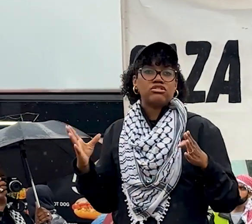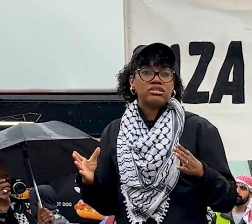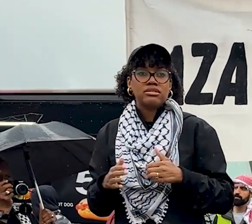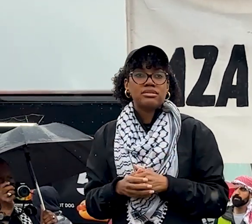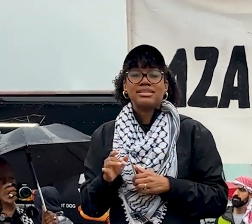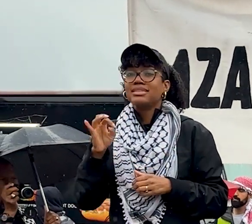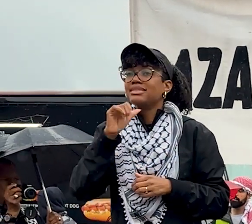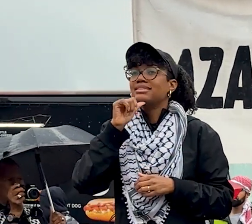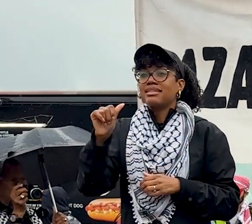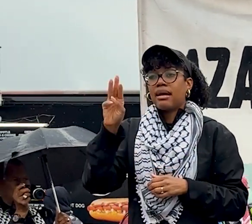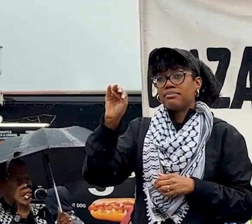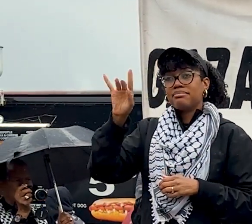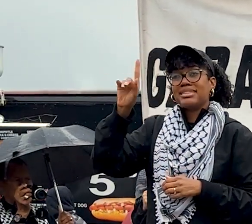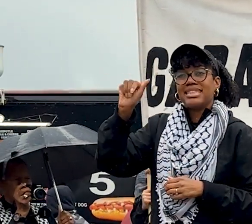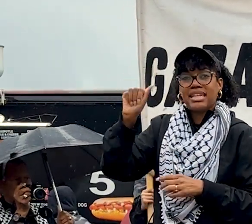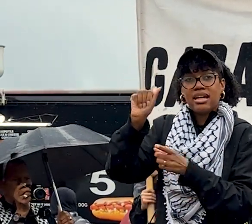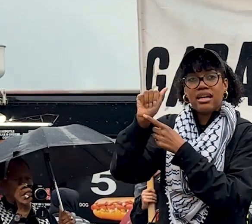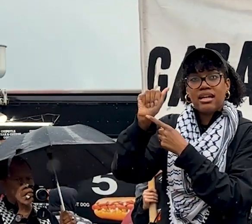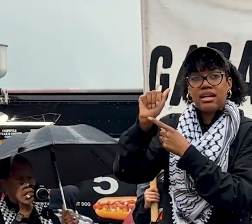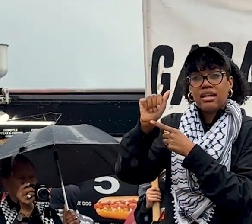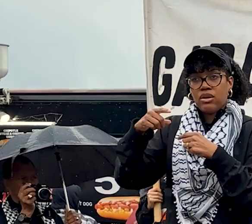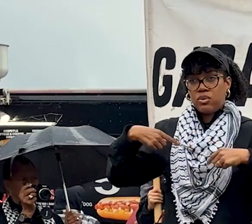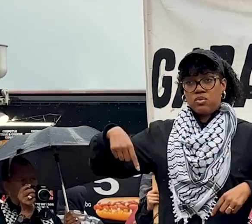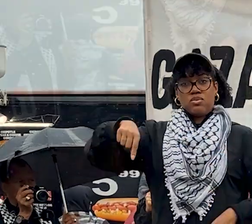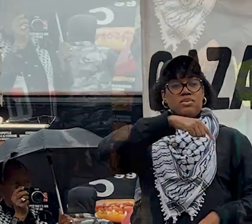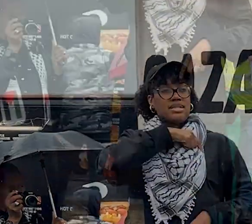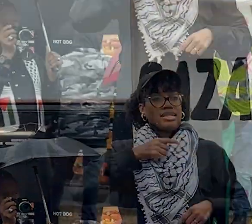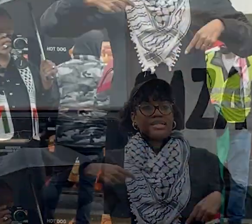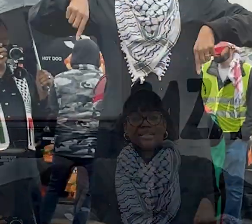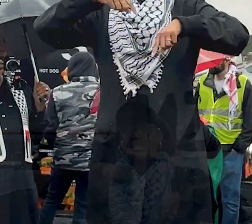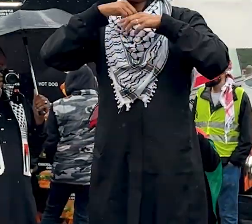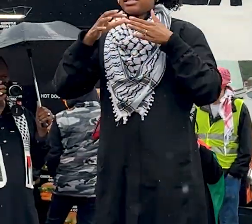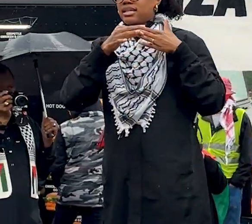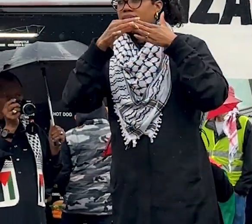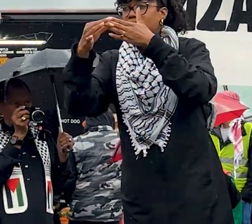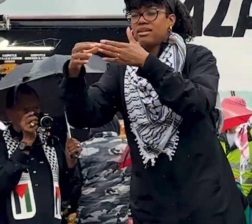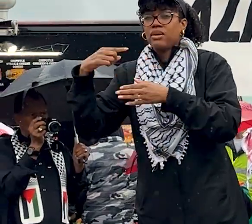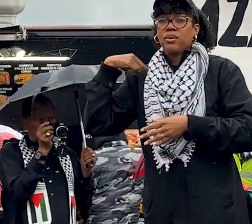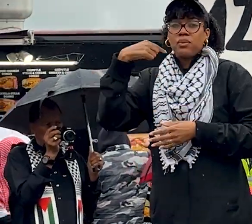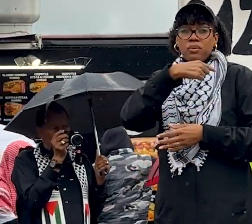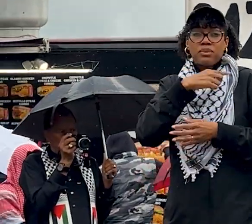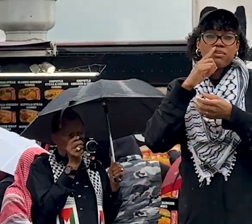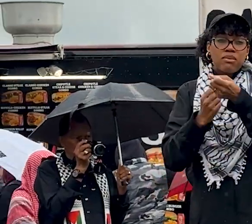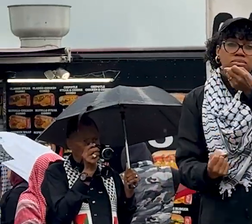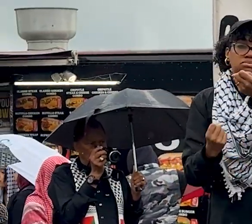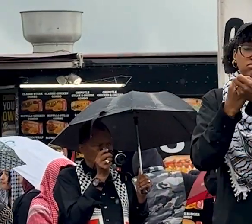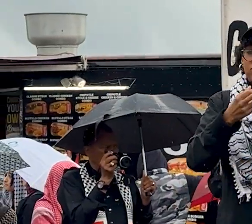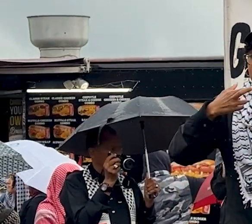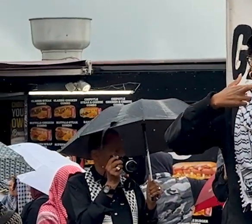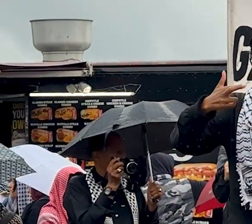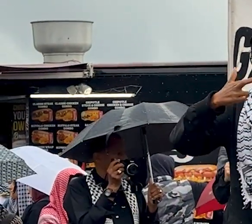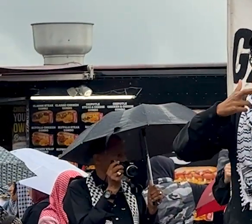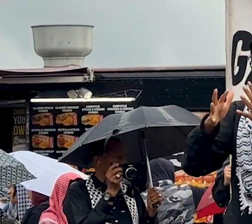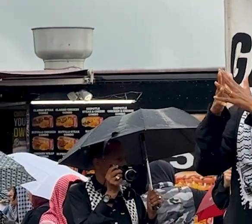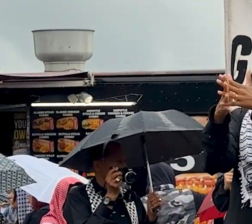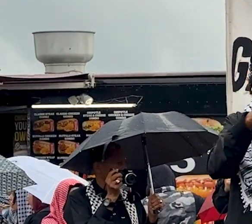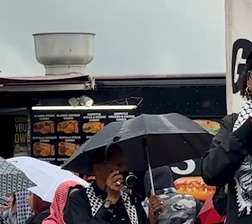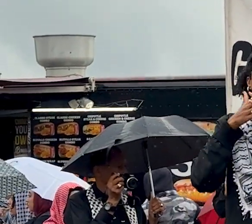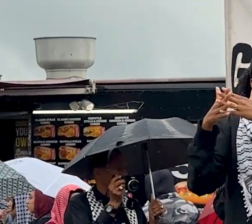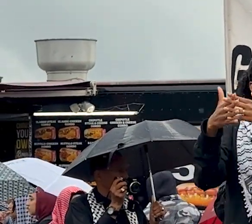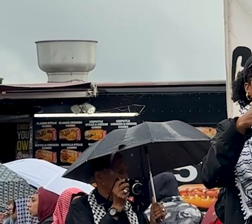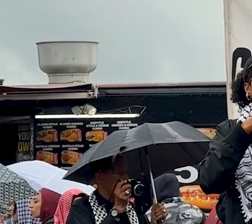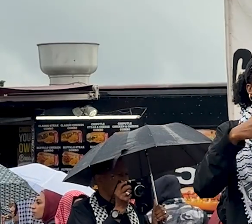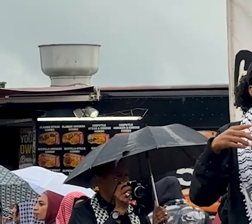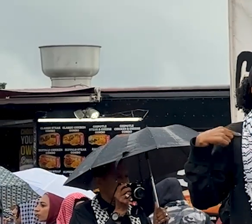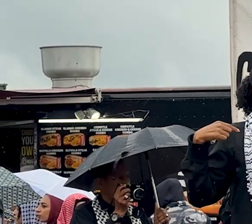corrupt media. It is us. It is us who represent the conscience of America. It is